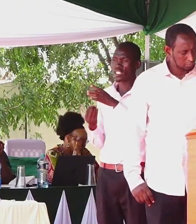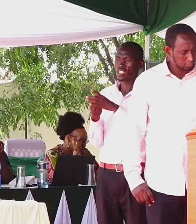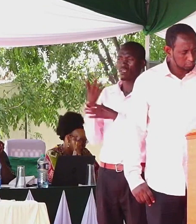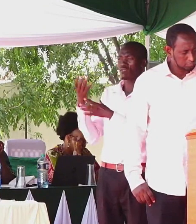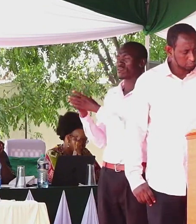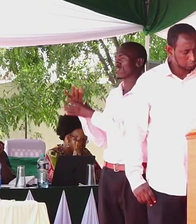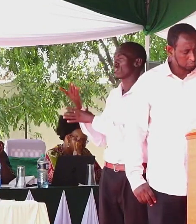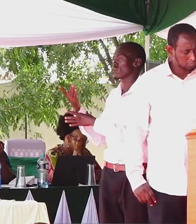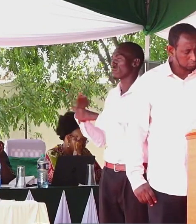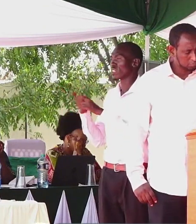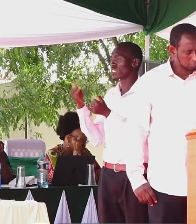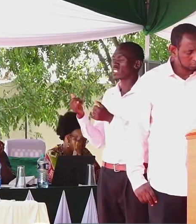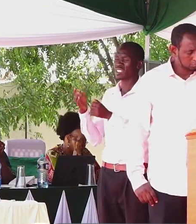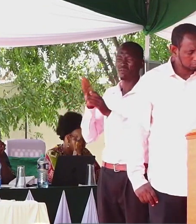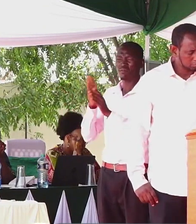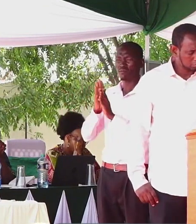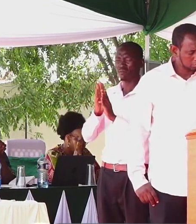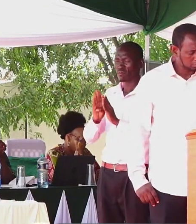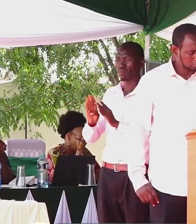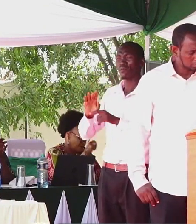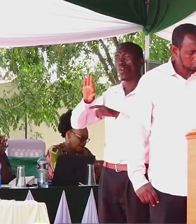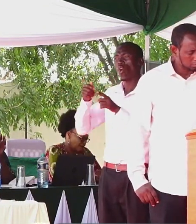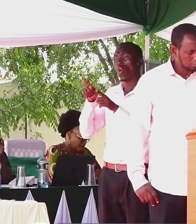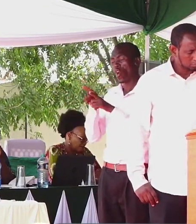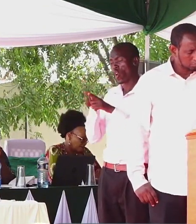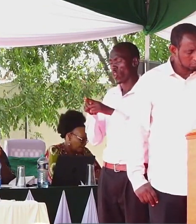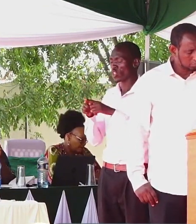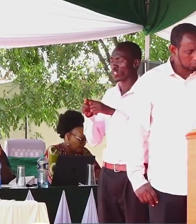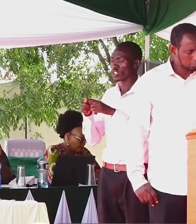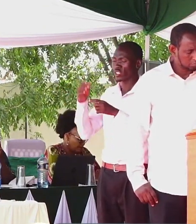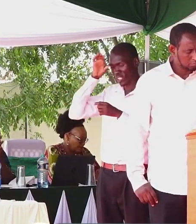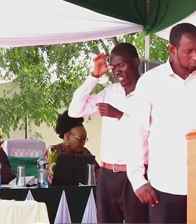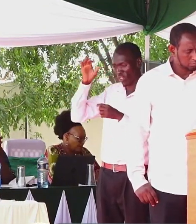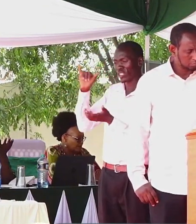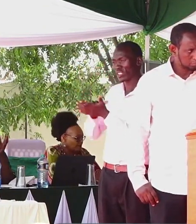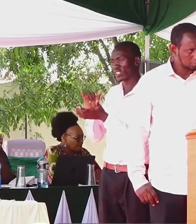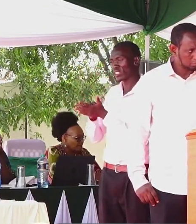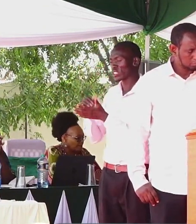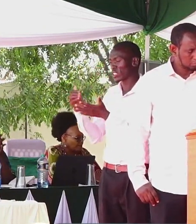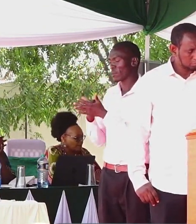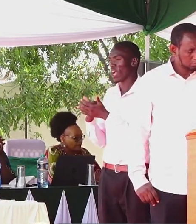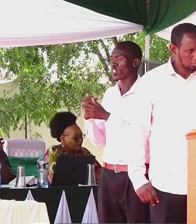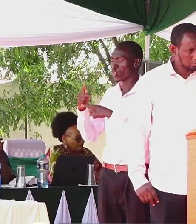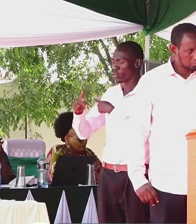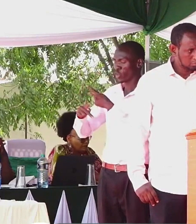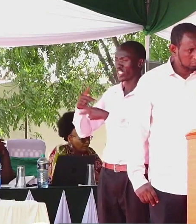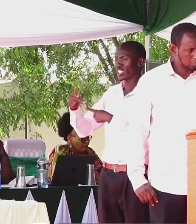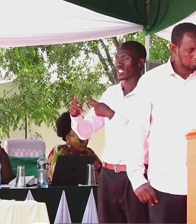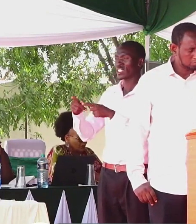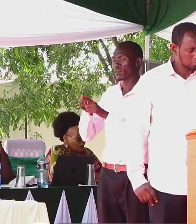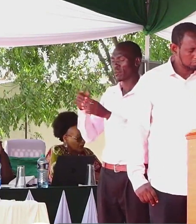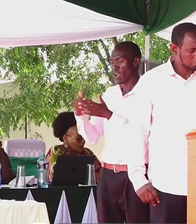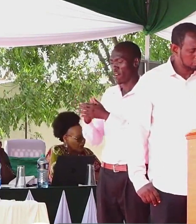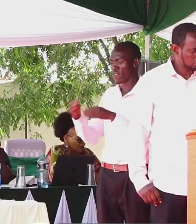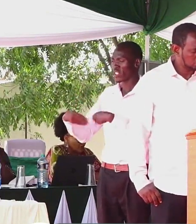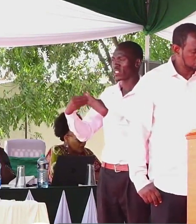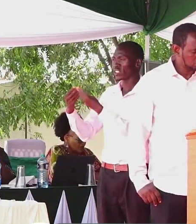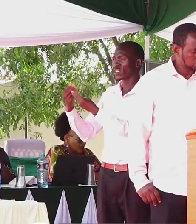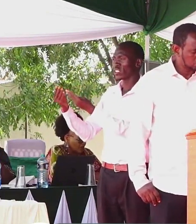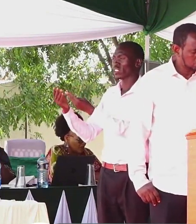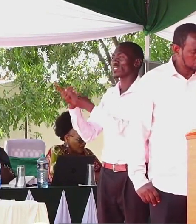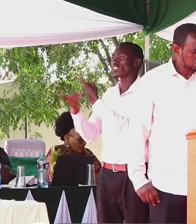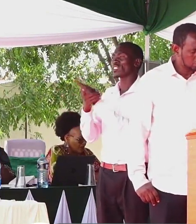have already been administratively recognized. Some are on the process. So we have supplied and